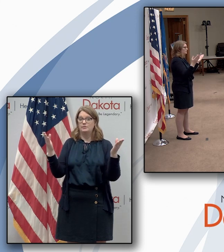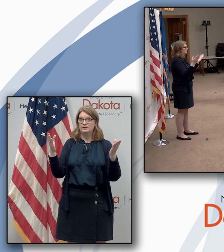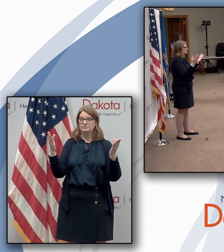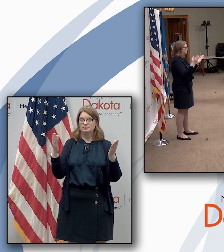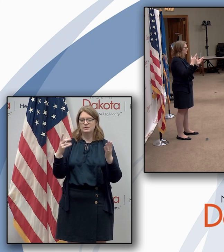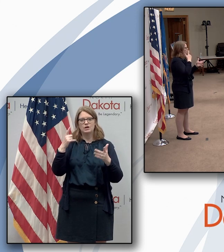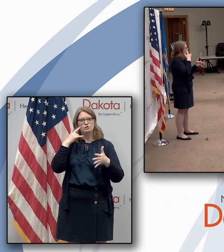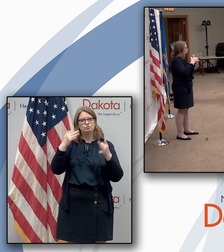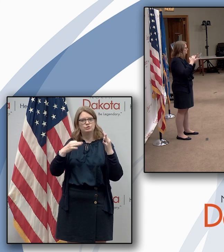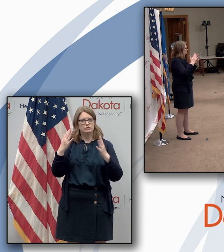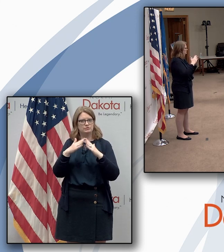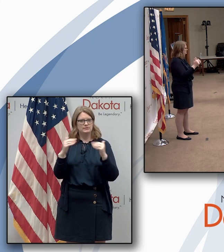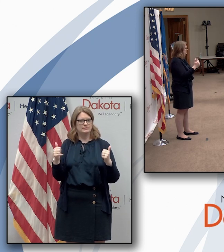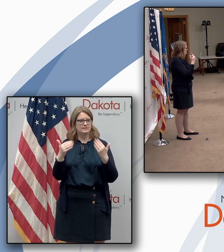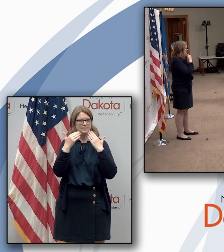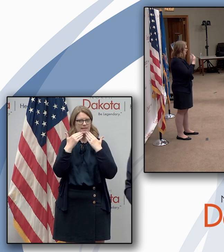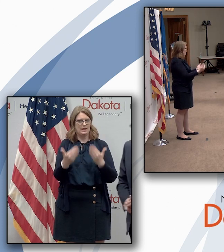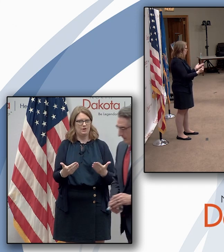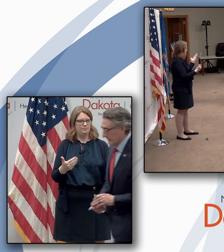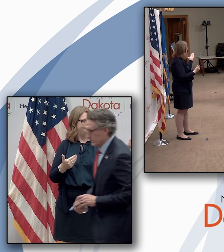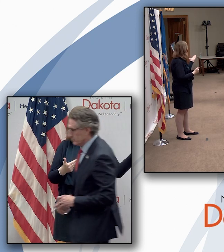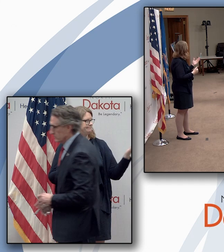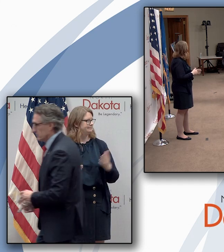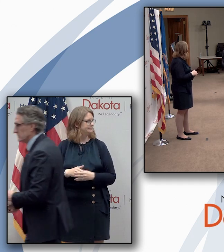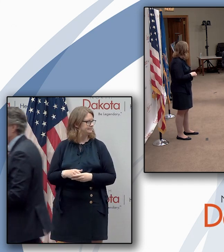our judicial system. Thank you, Chief.